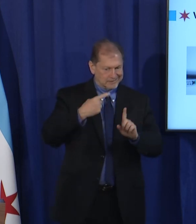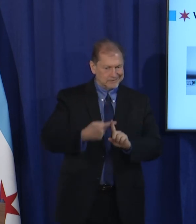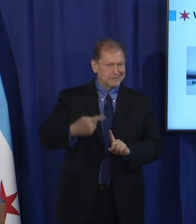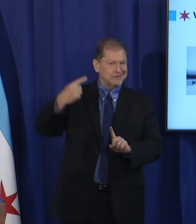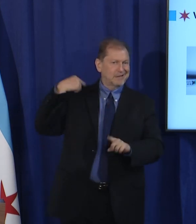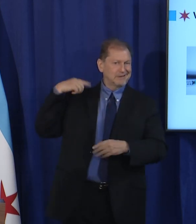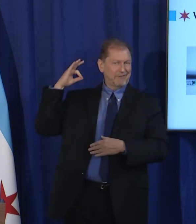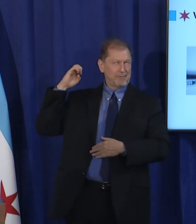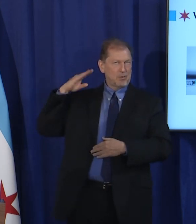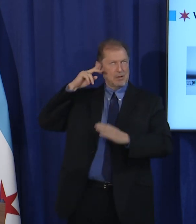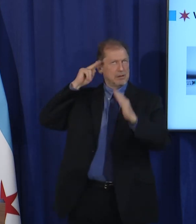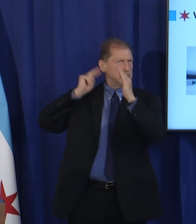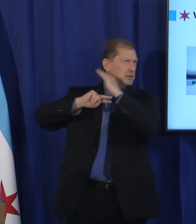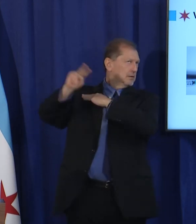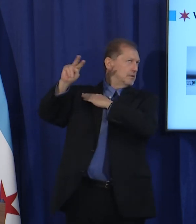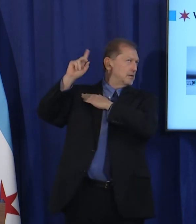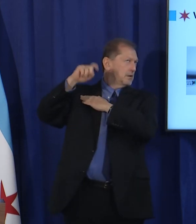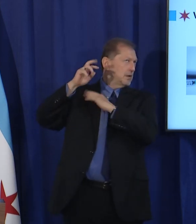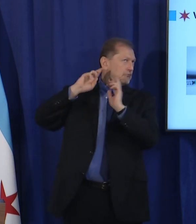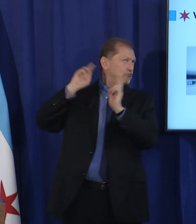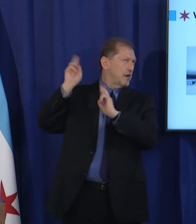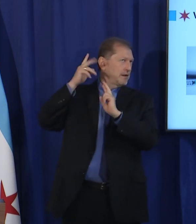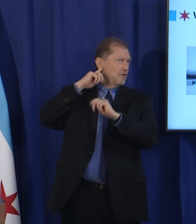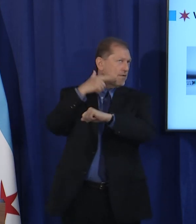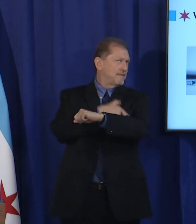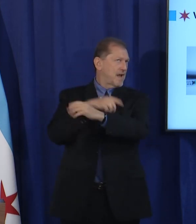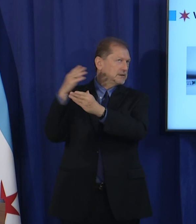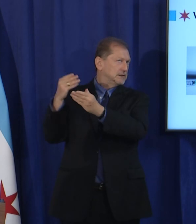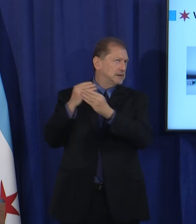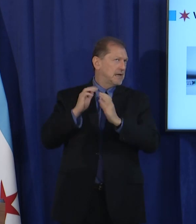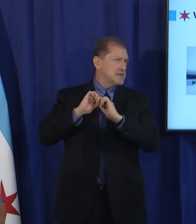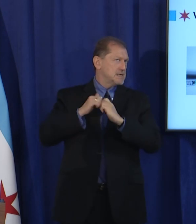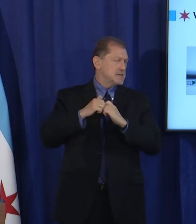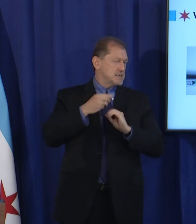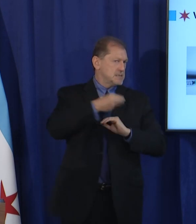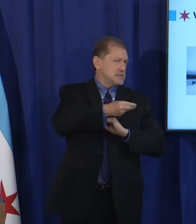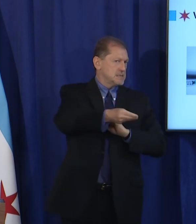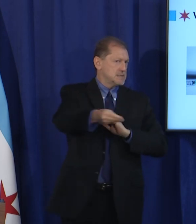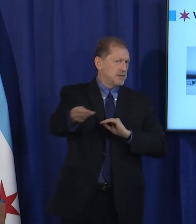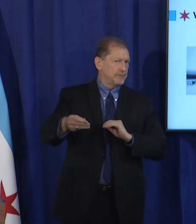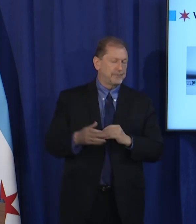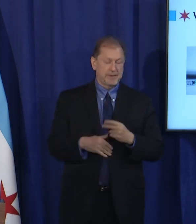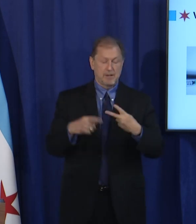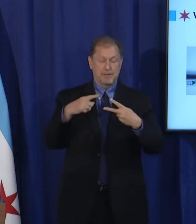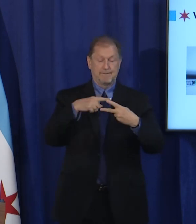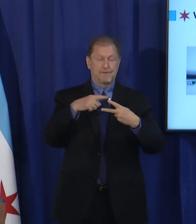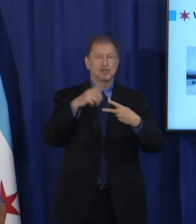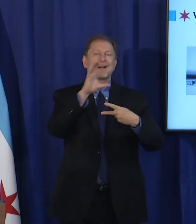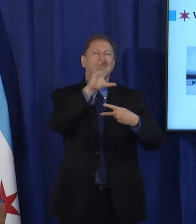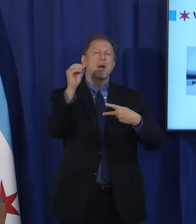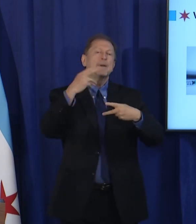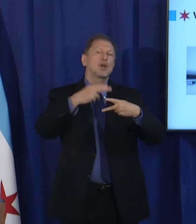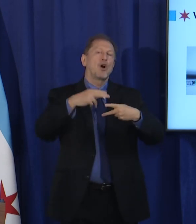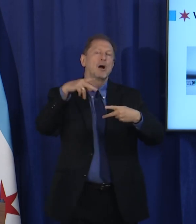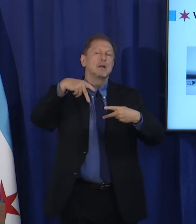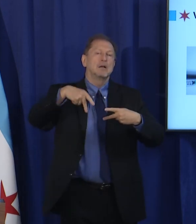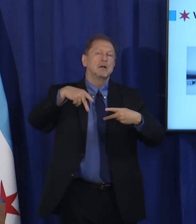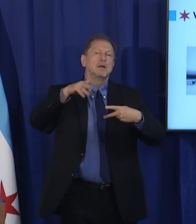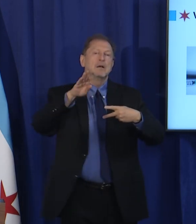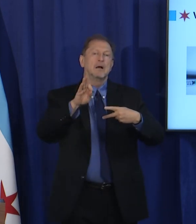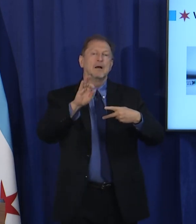February. But related to this first vaccine, this is the one produced by Pfizer. If it gets emergency